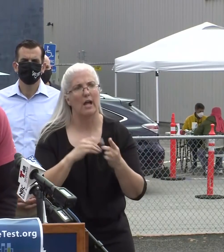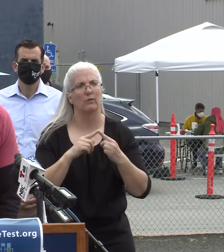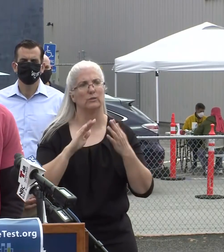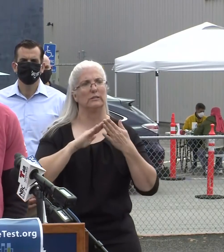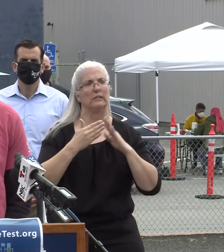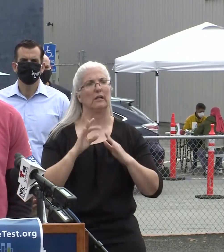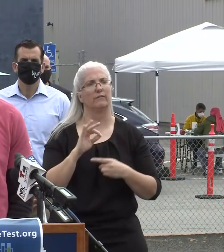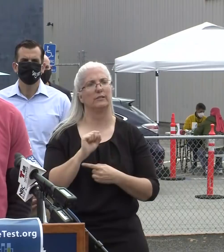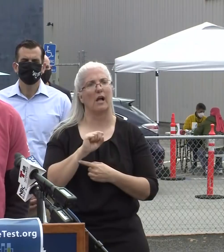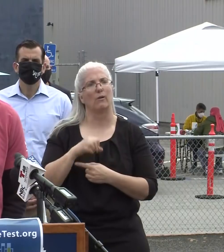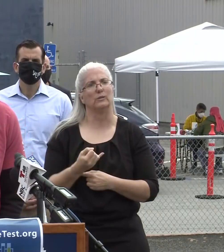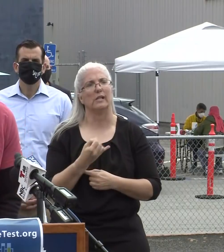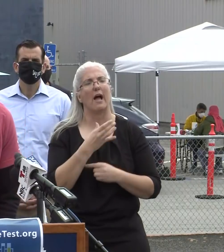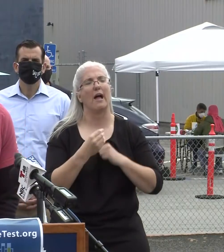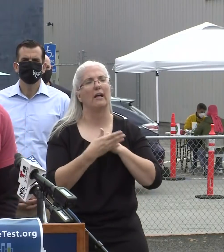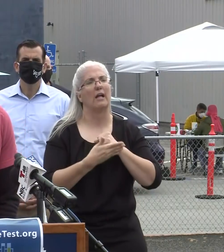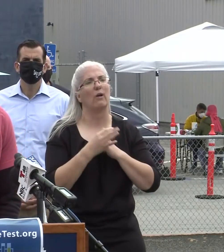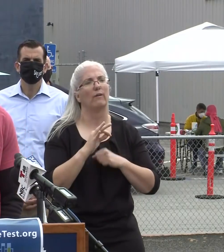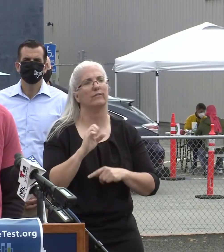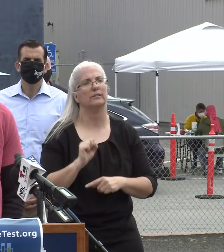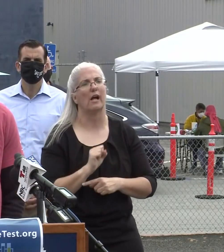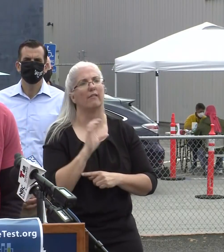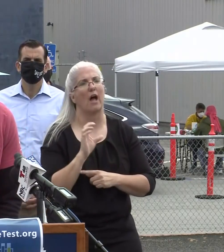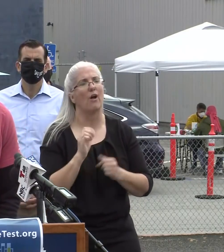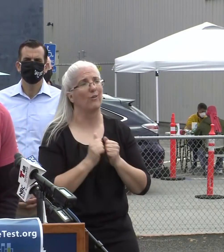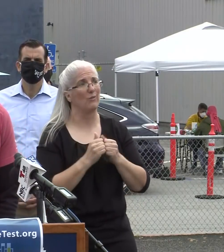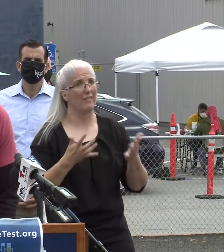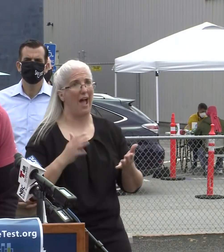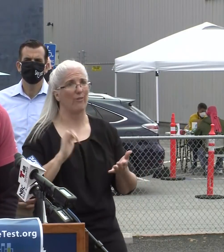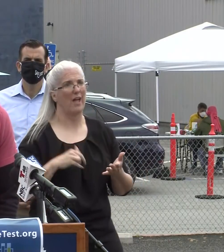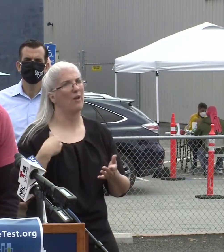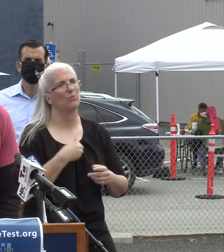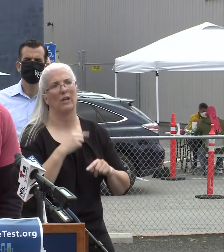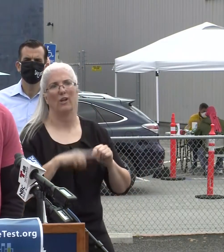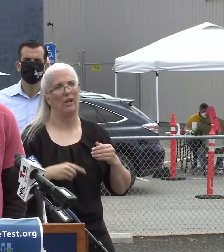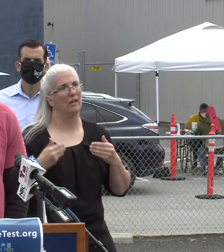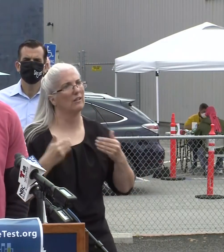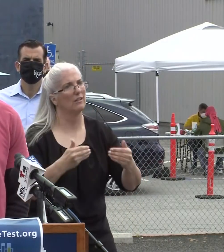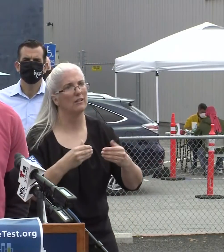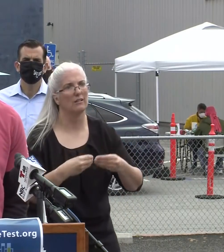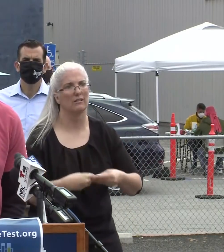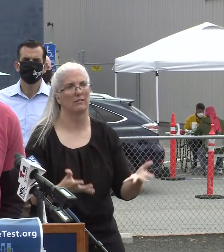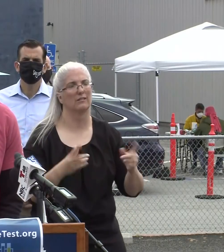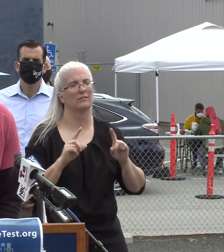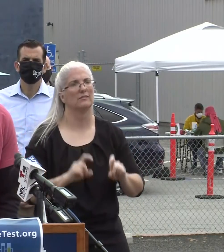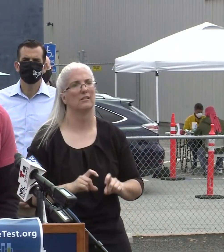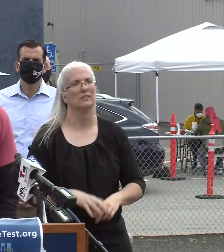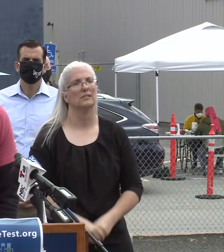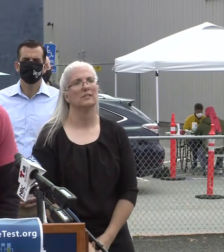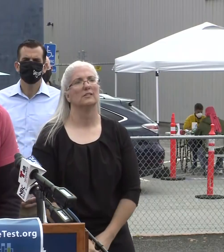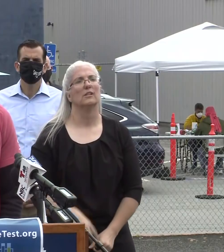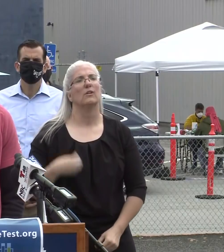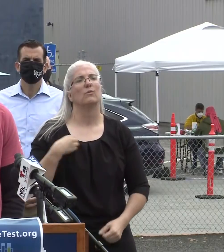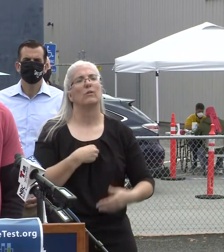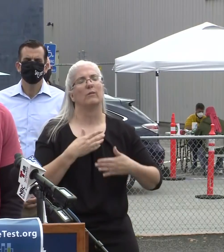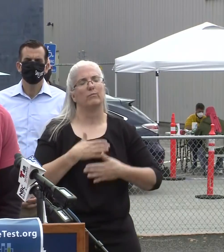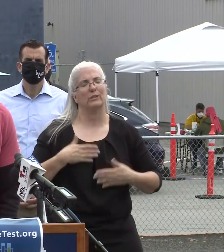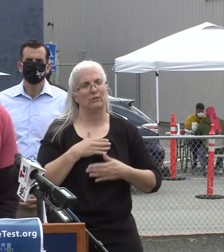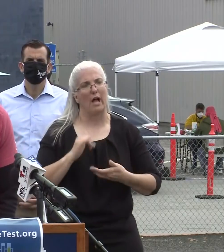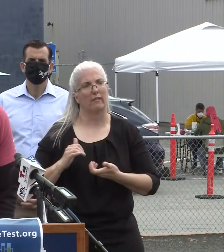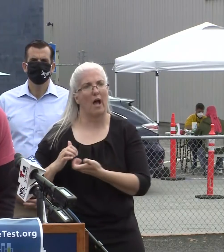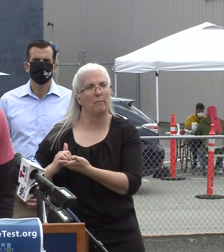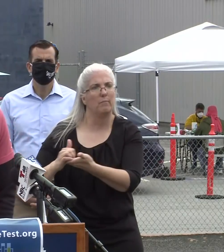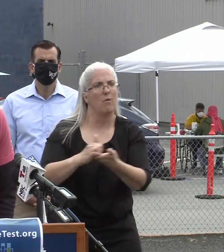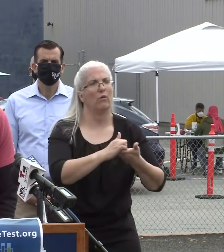Jose and the County of Santa Clara. Without you, we couldn't have started this. We appreciate your collaboration and leadership,